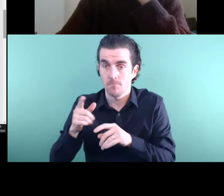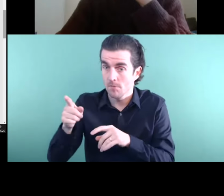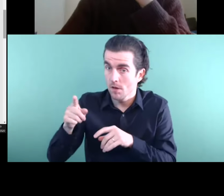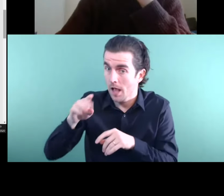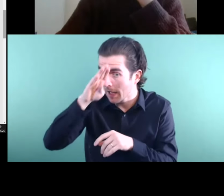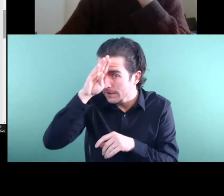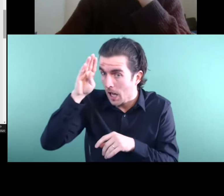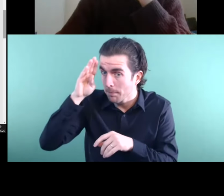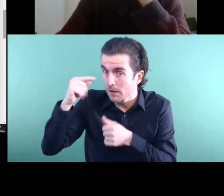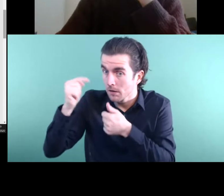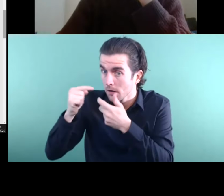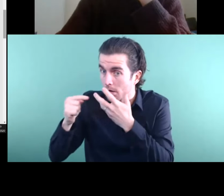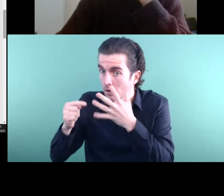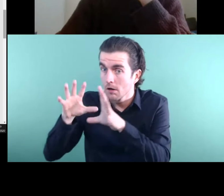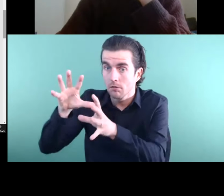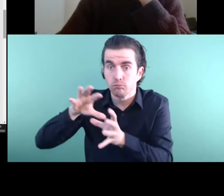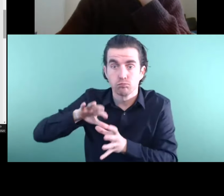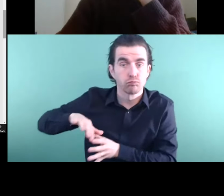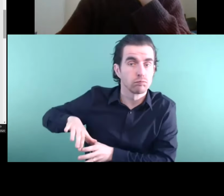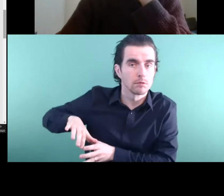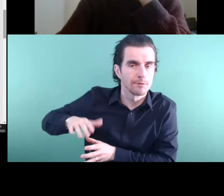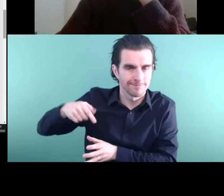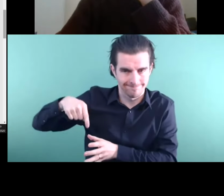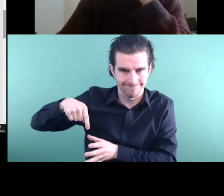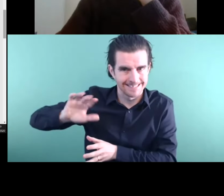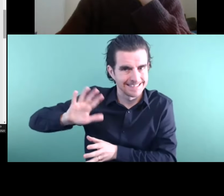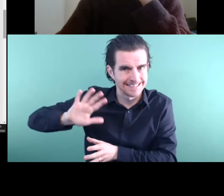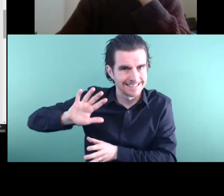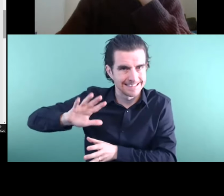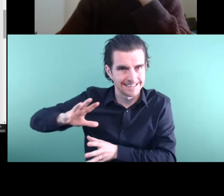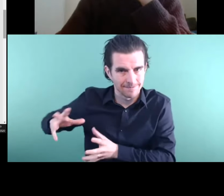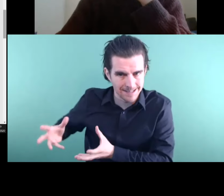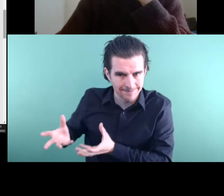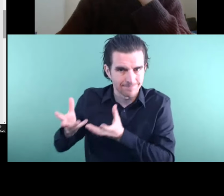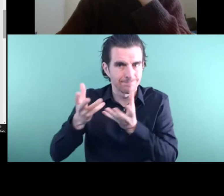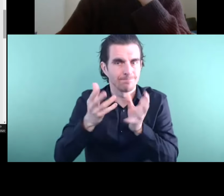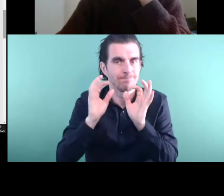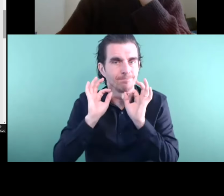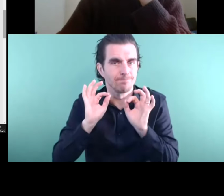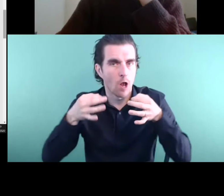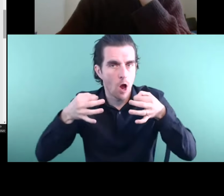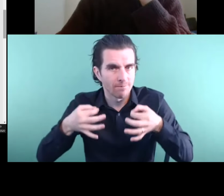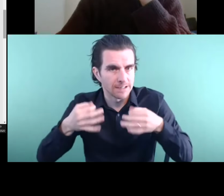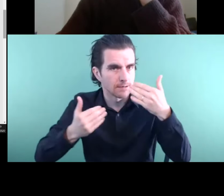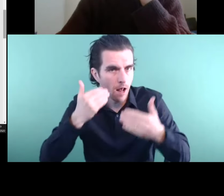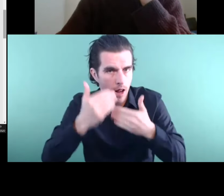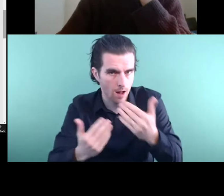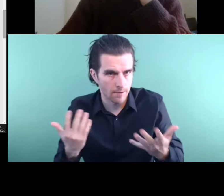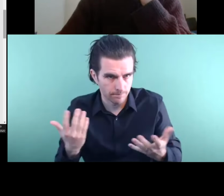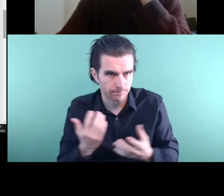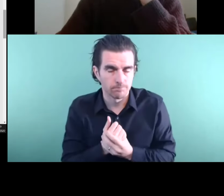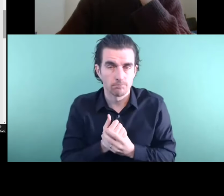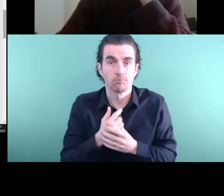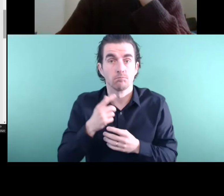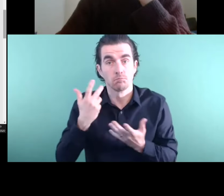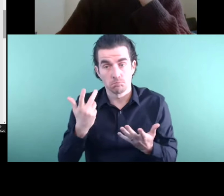I think in understanding what is of value is that really trying to